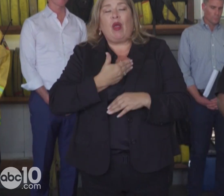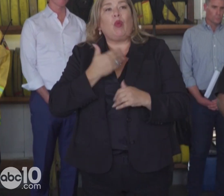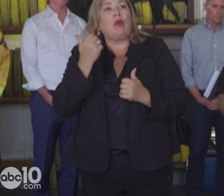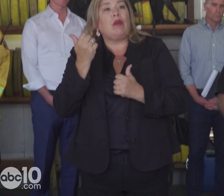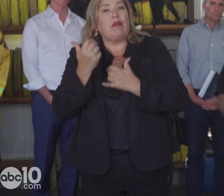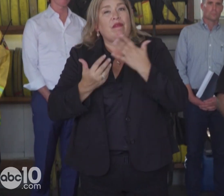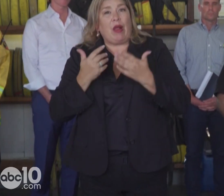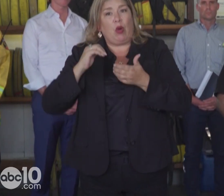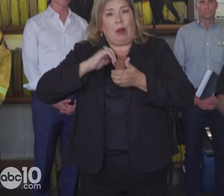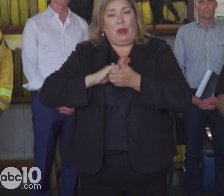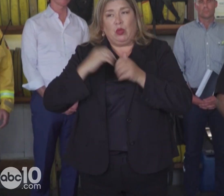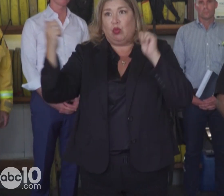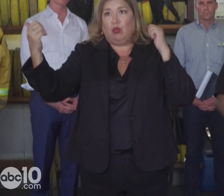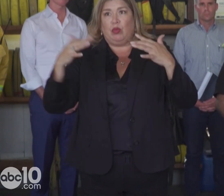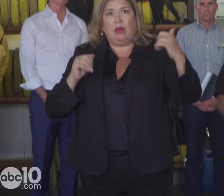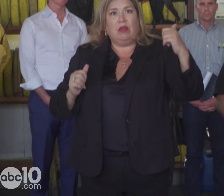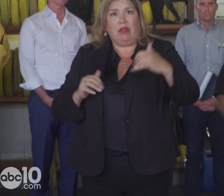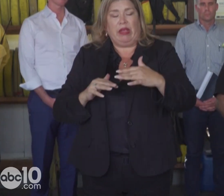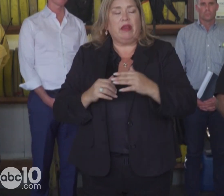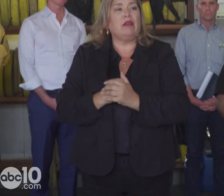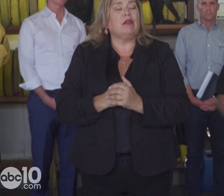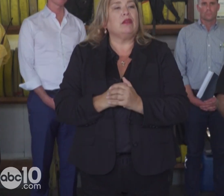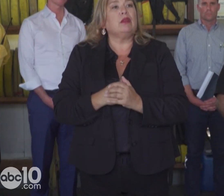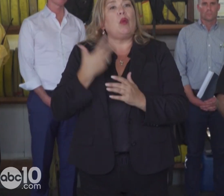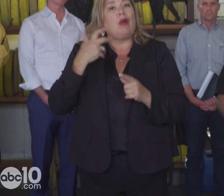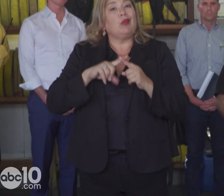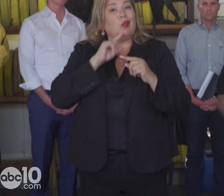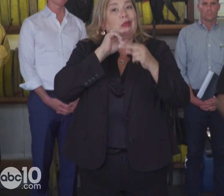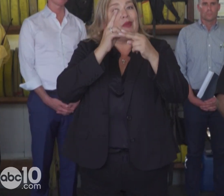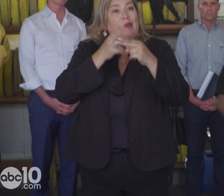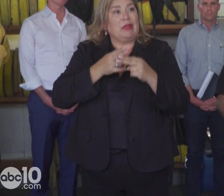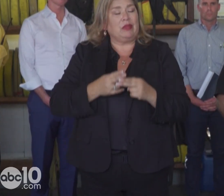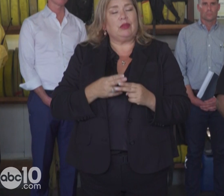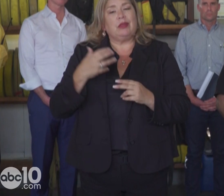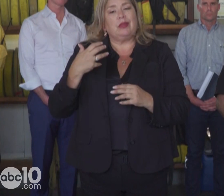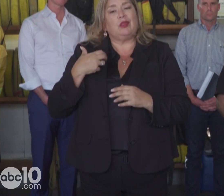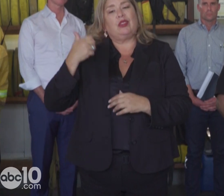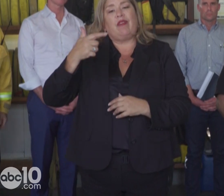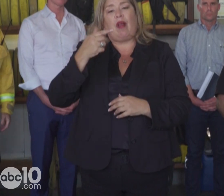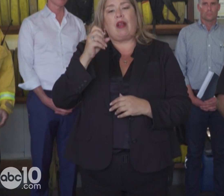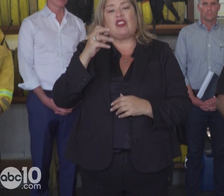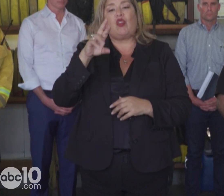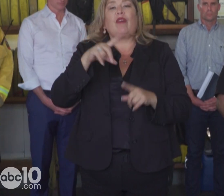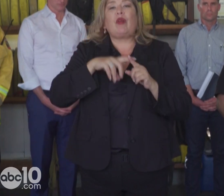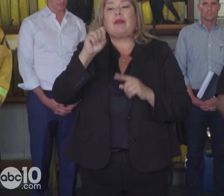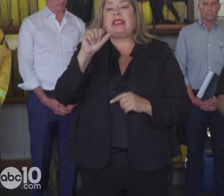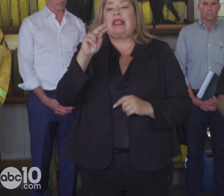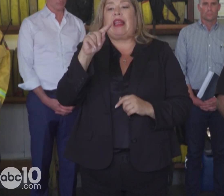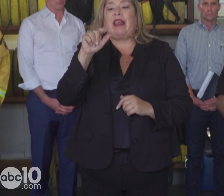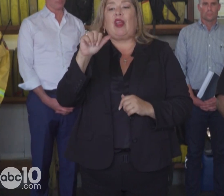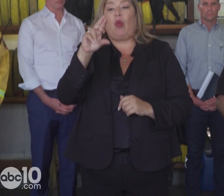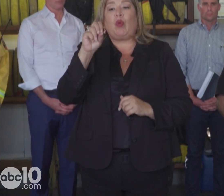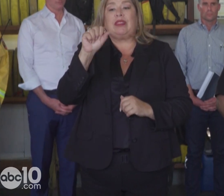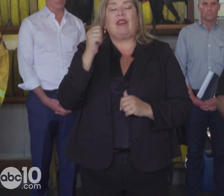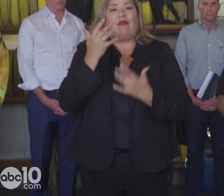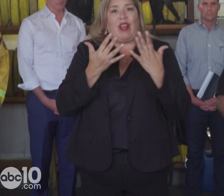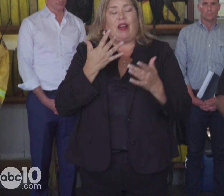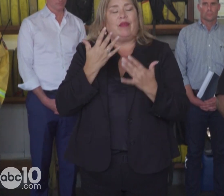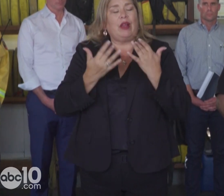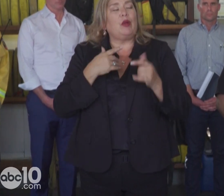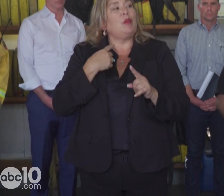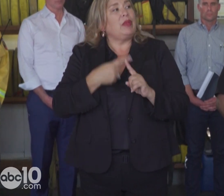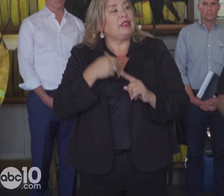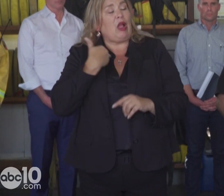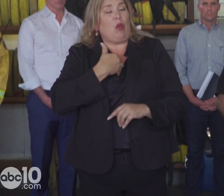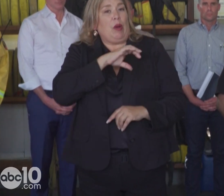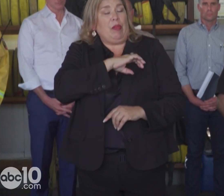aid assets. I want to highlight Chief Gosner from Santa Rosa Fire, who's here, and our police chief from Santa